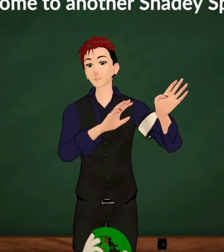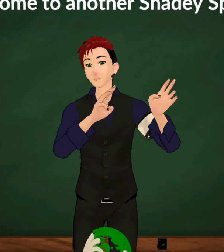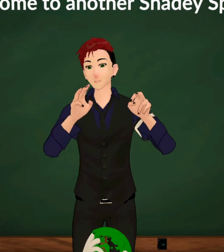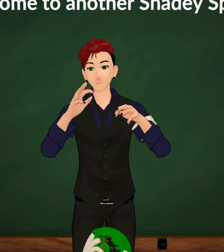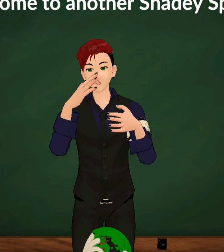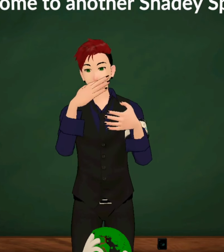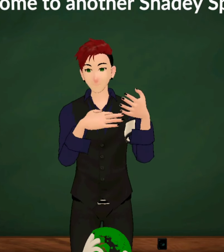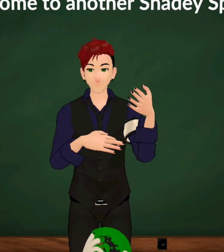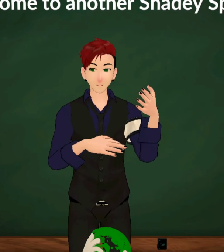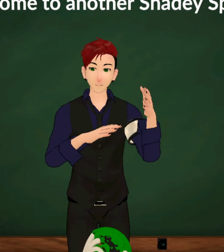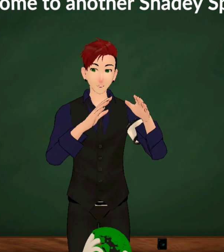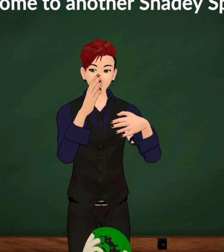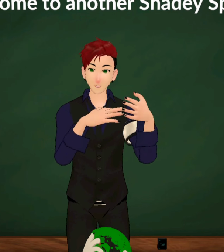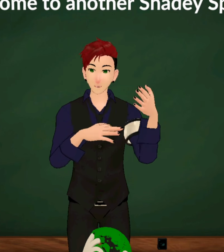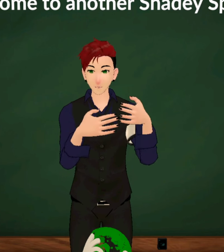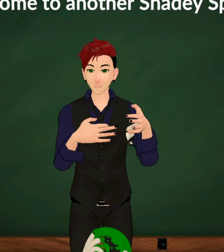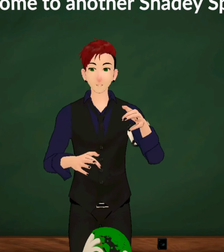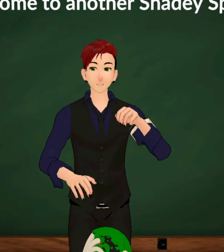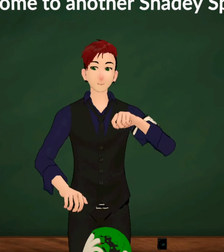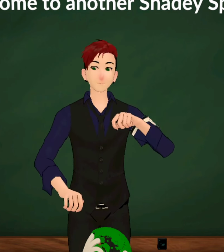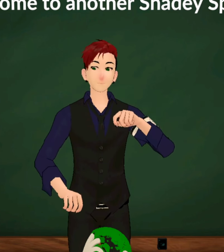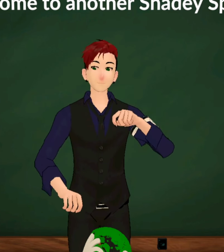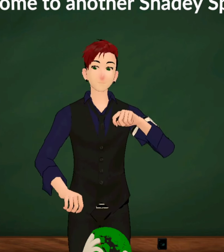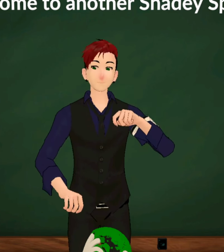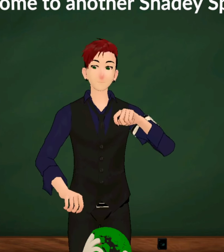copy, we go through the list, whatever.